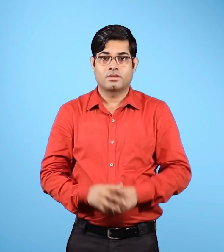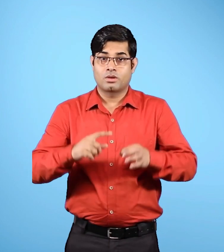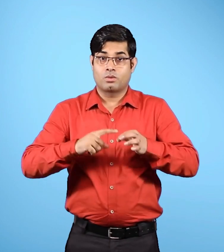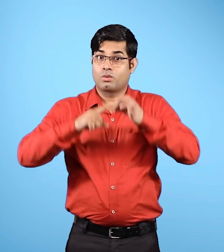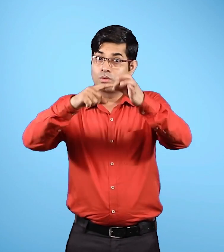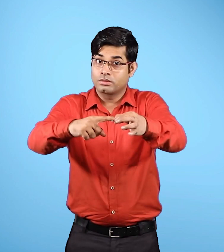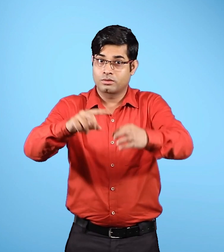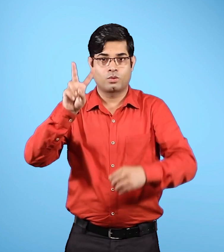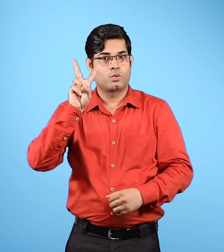Number 2.